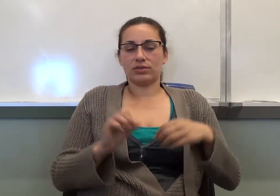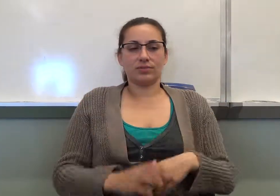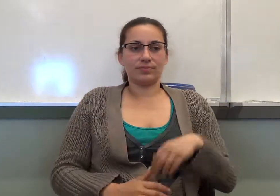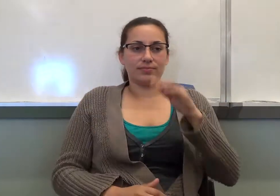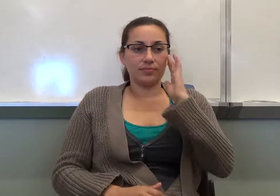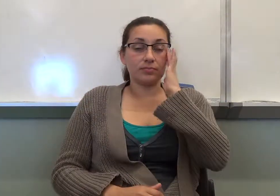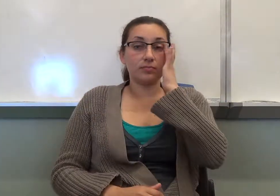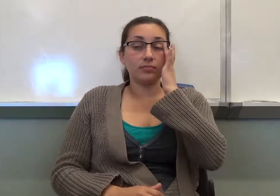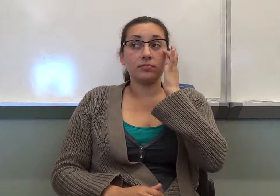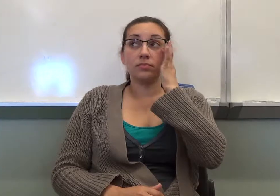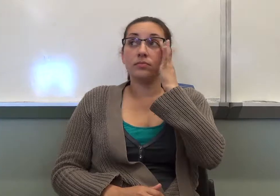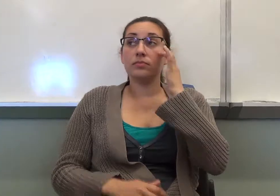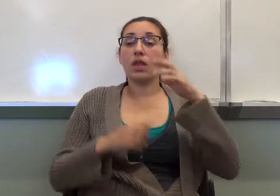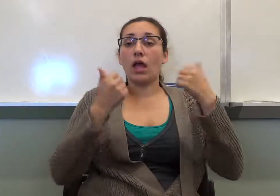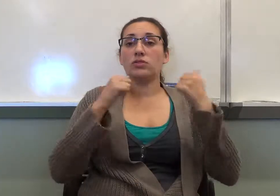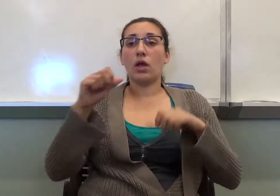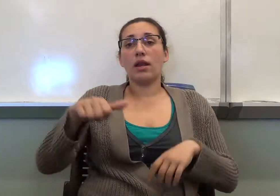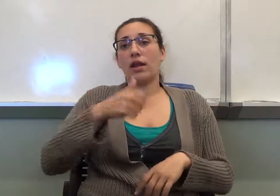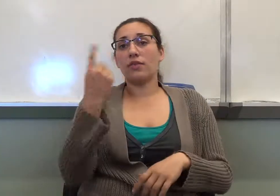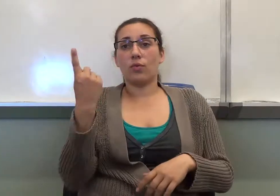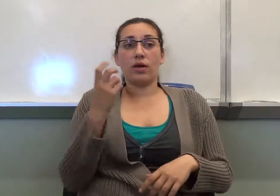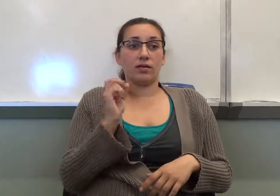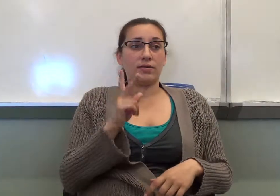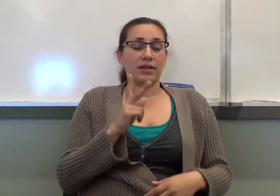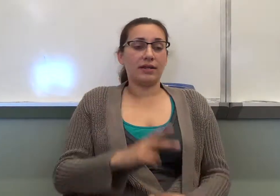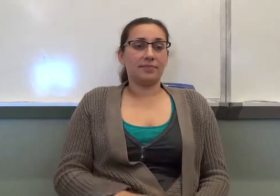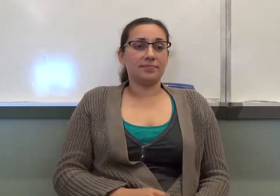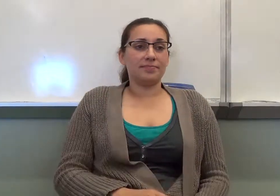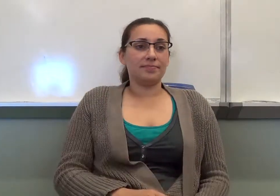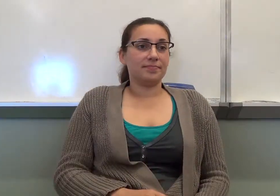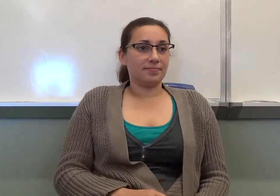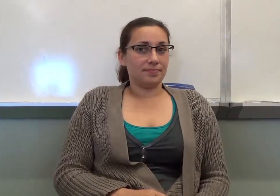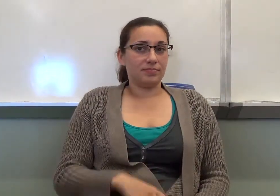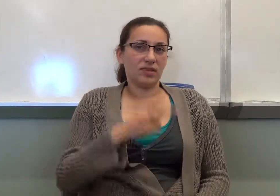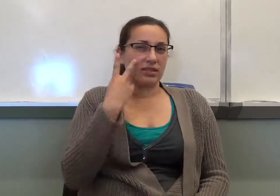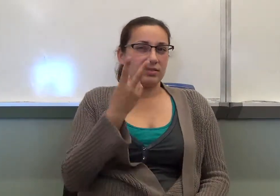Let's do another one of these composite problems so you can see how they work with circles.